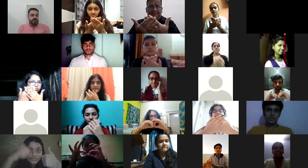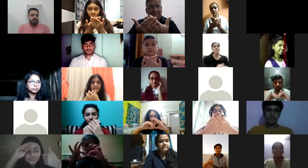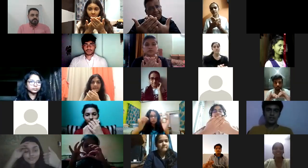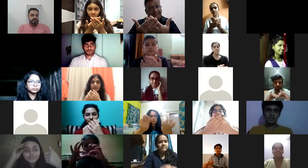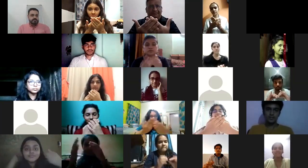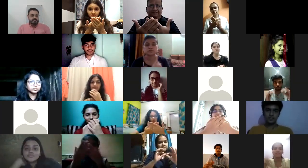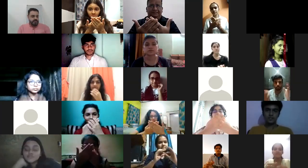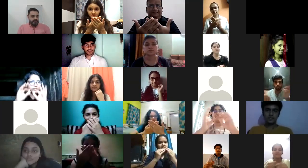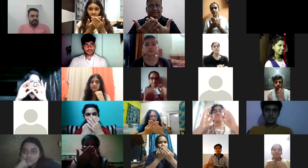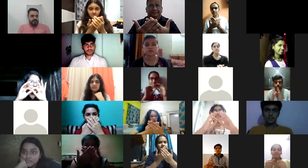Okay.